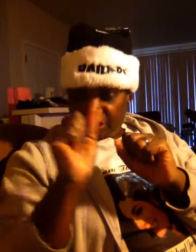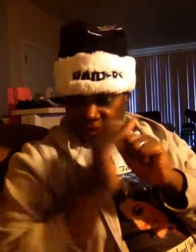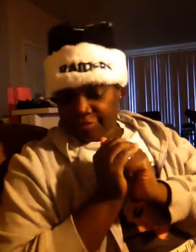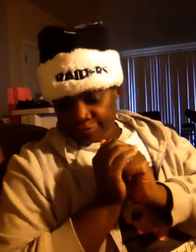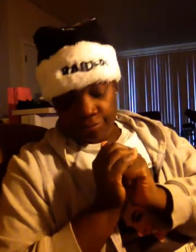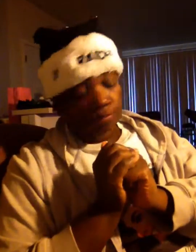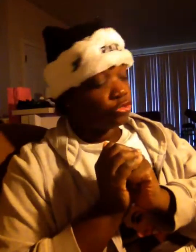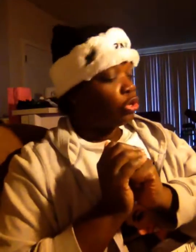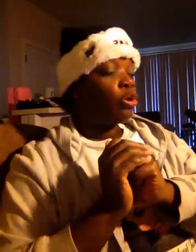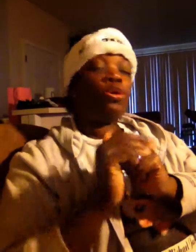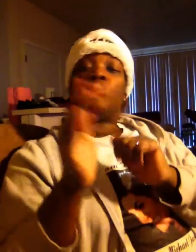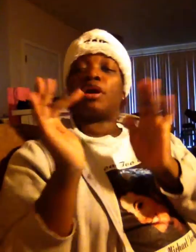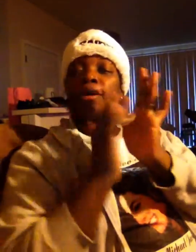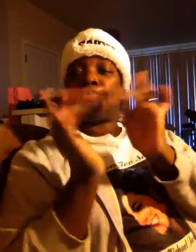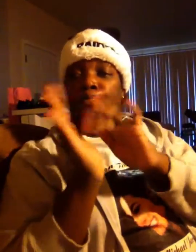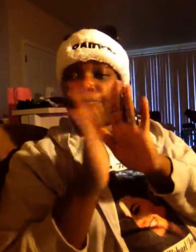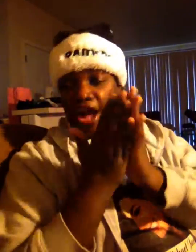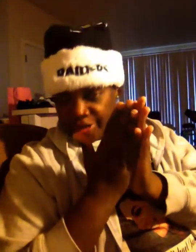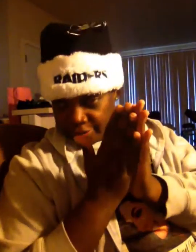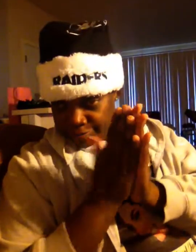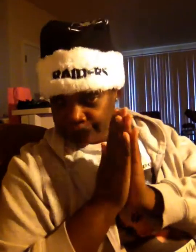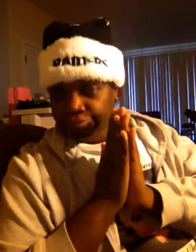Fairbanks. Okay, Bob.